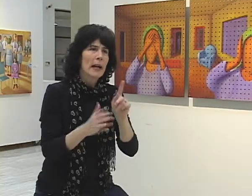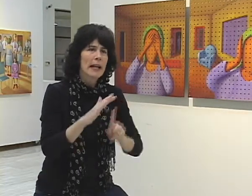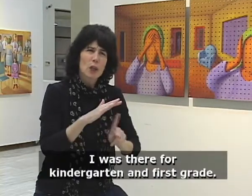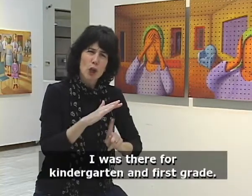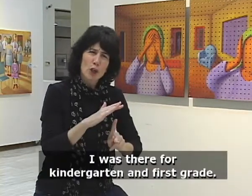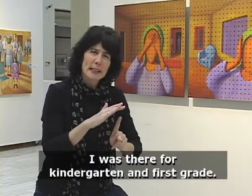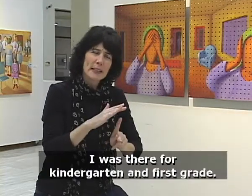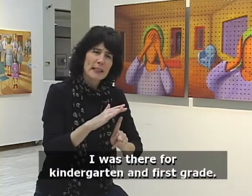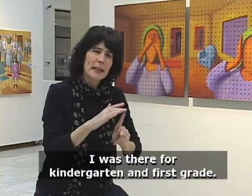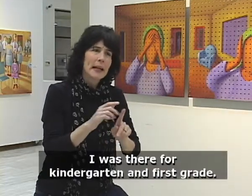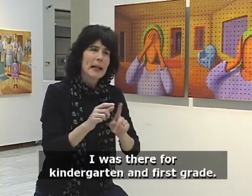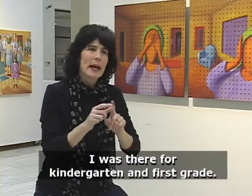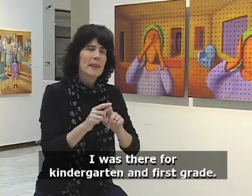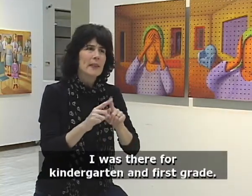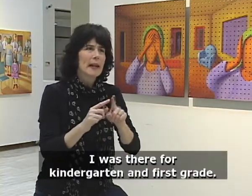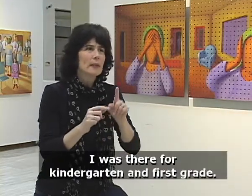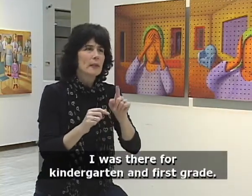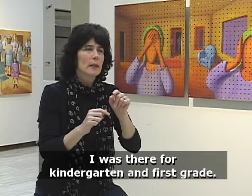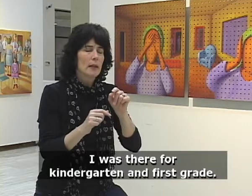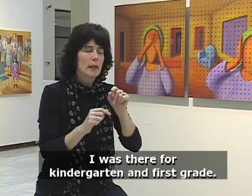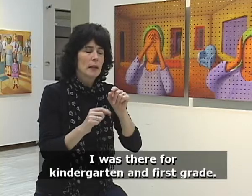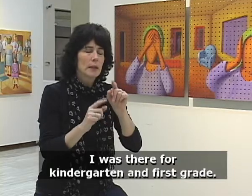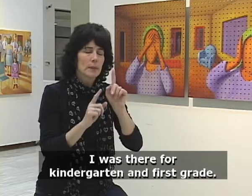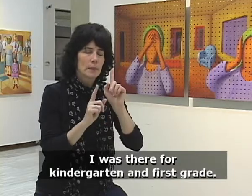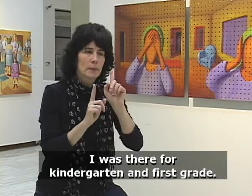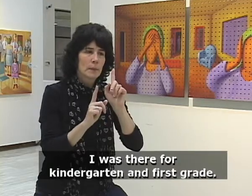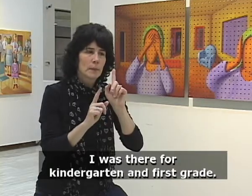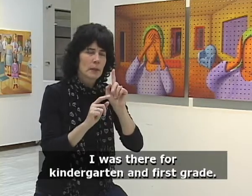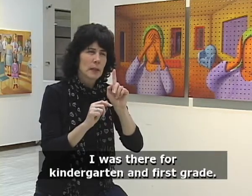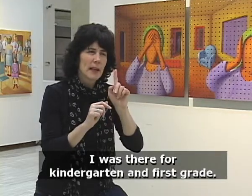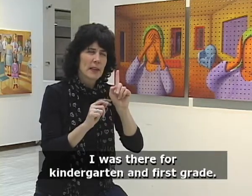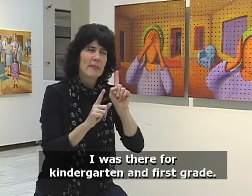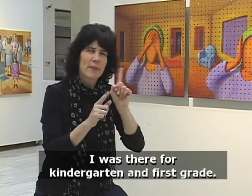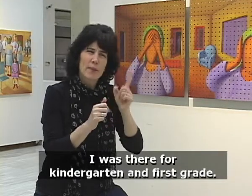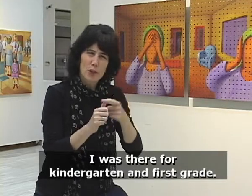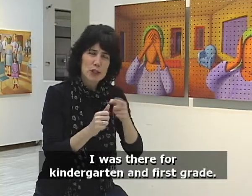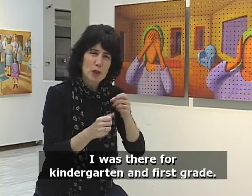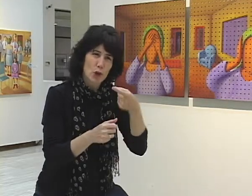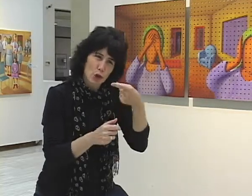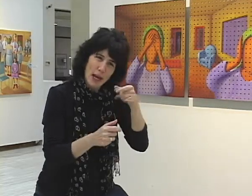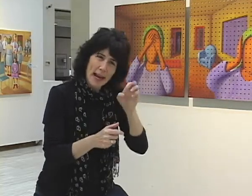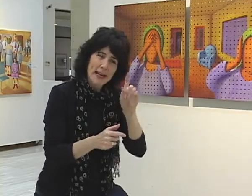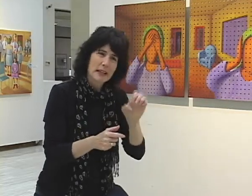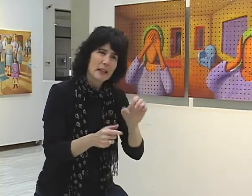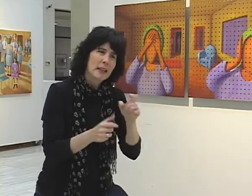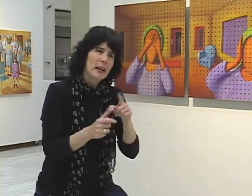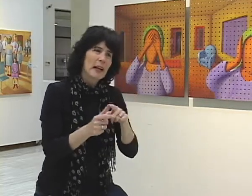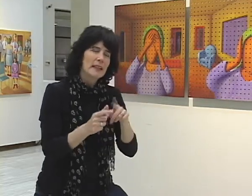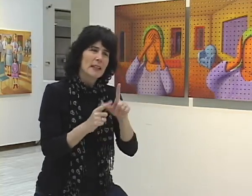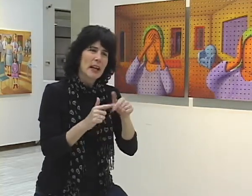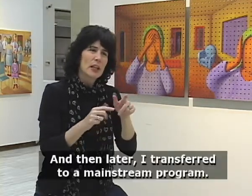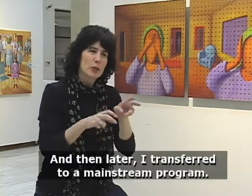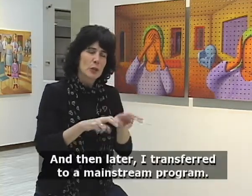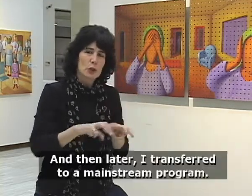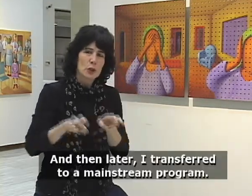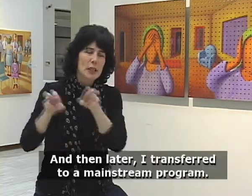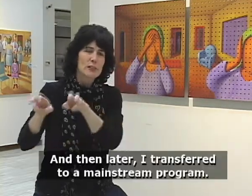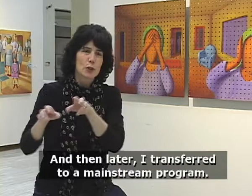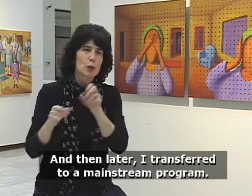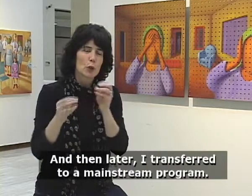I was there for kindergarten and first grade, and then later I transferred